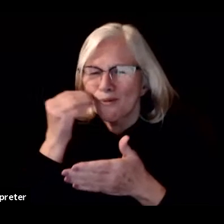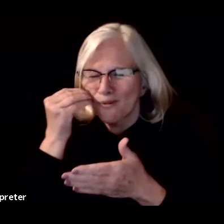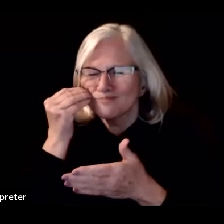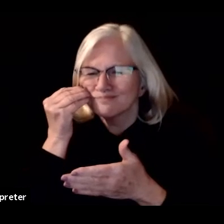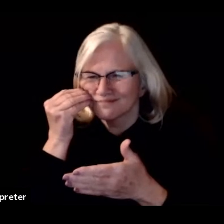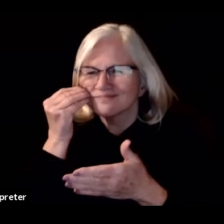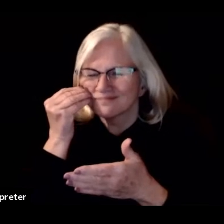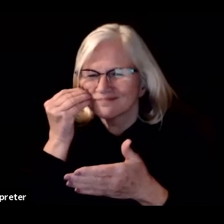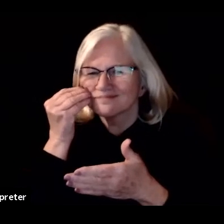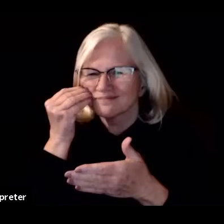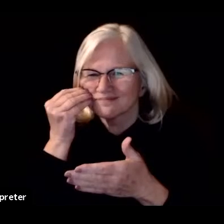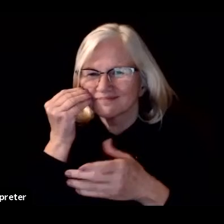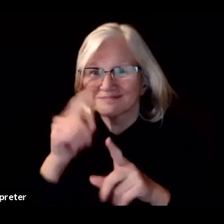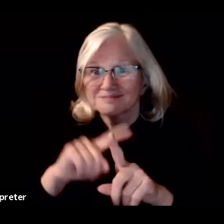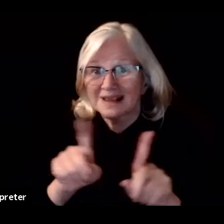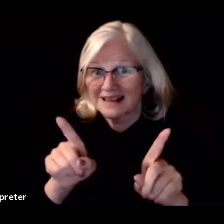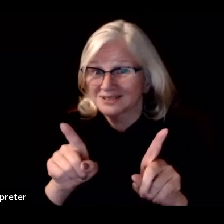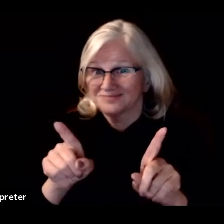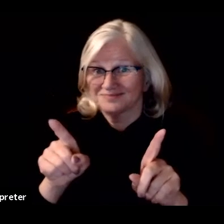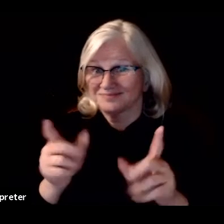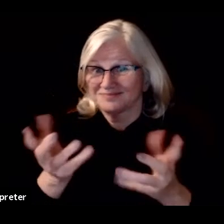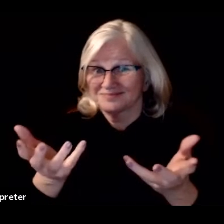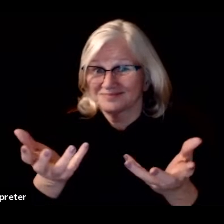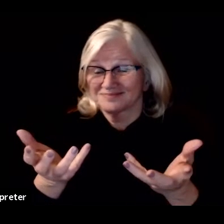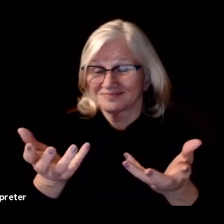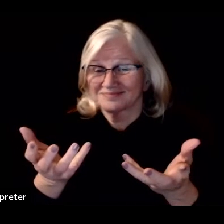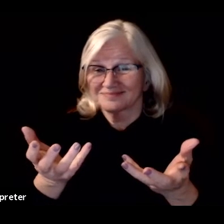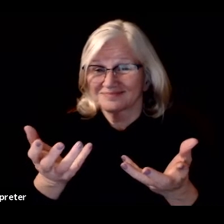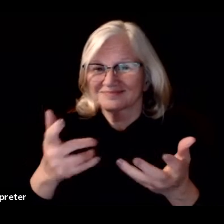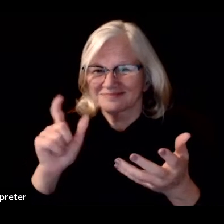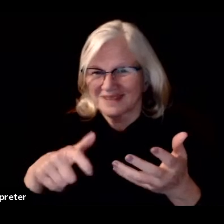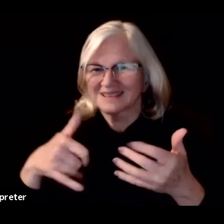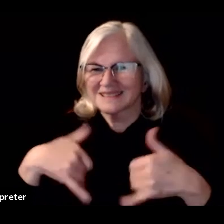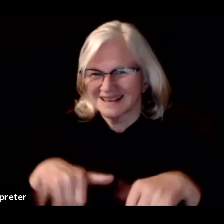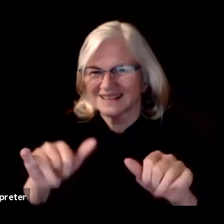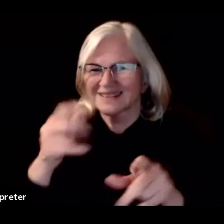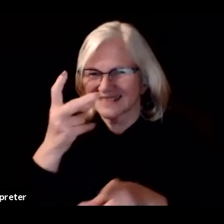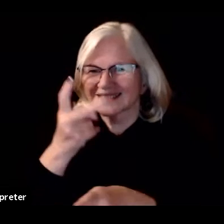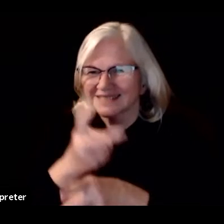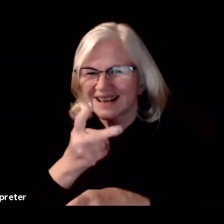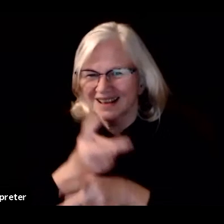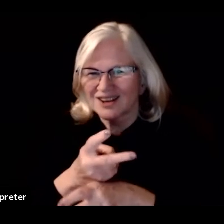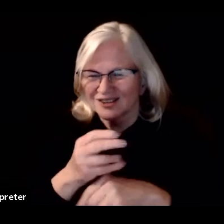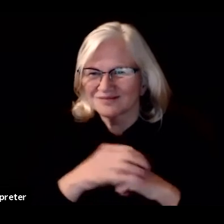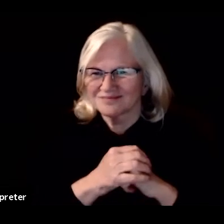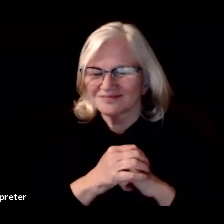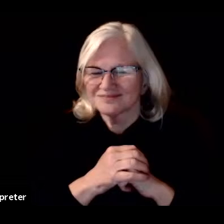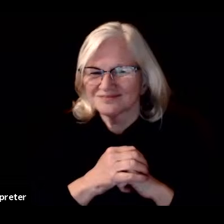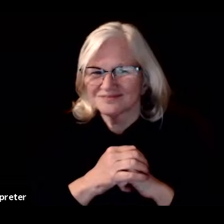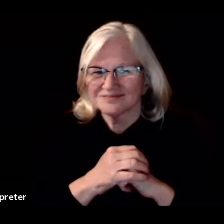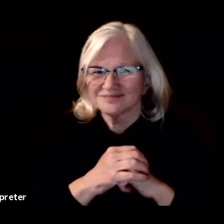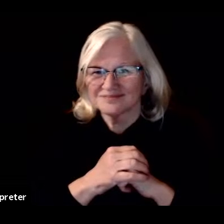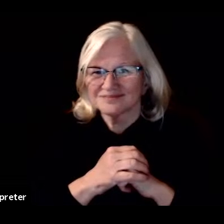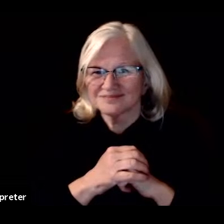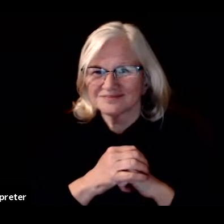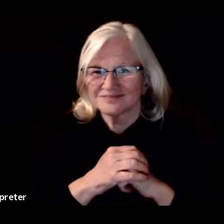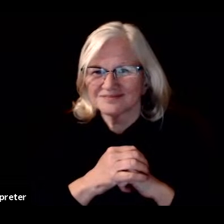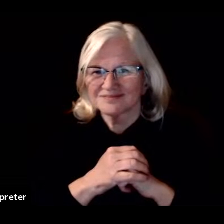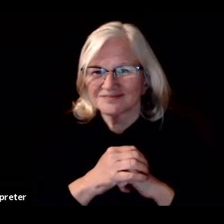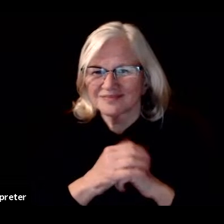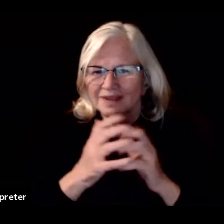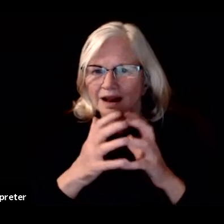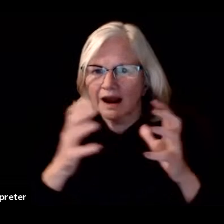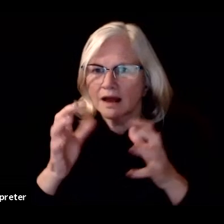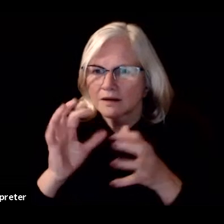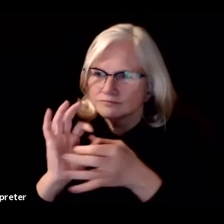certainly a primary purpose as well. And I mentioned before, there is actually quite a lot of coordination happening